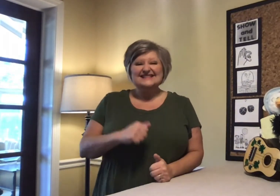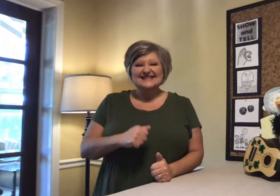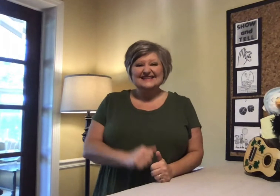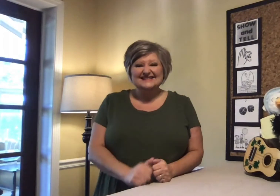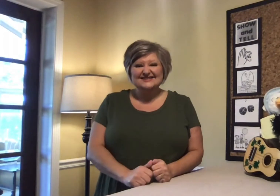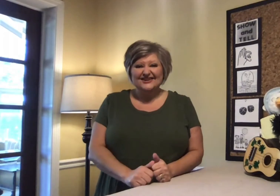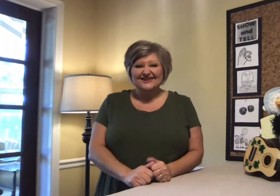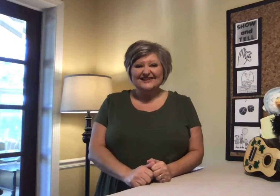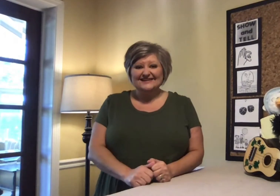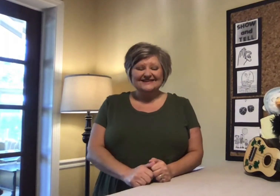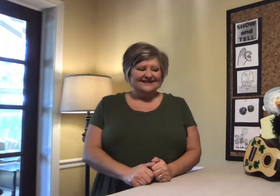get started.